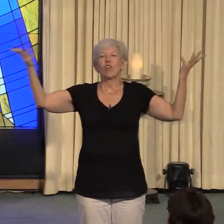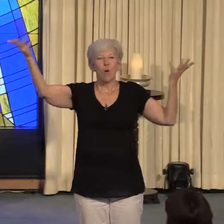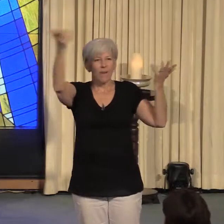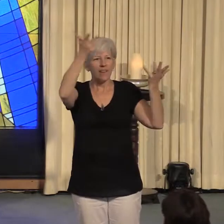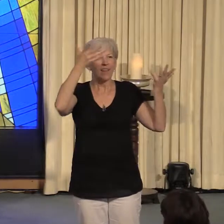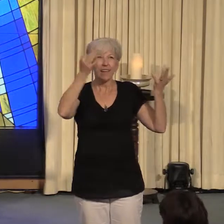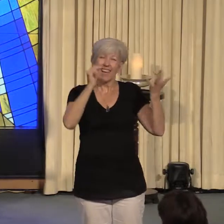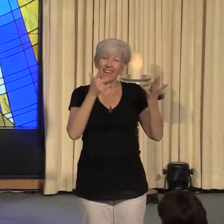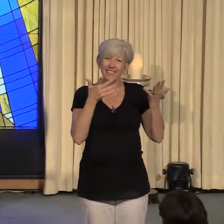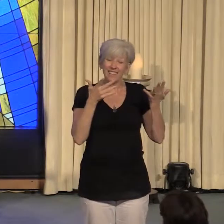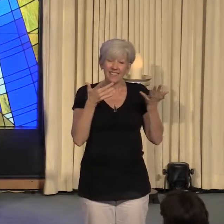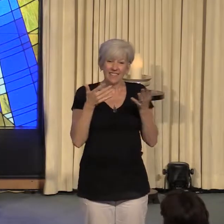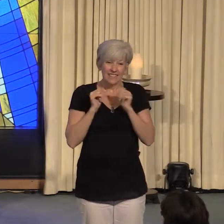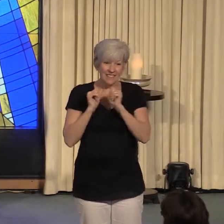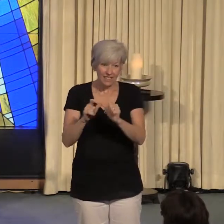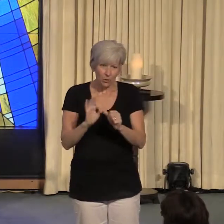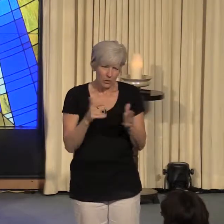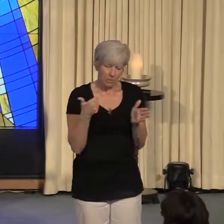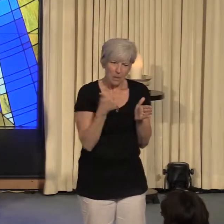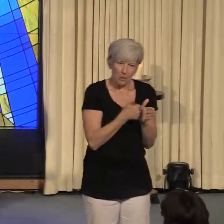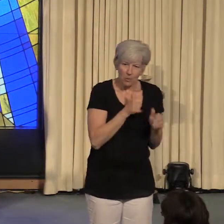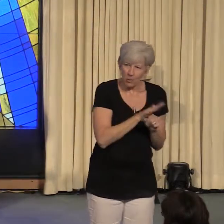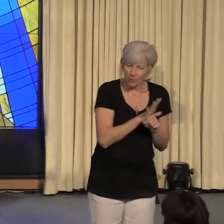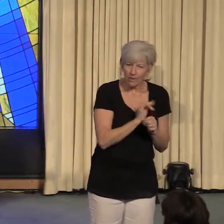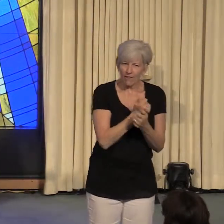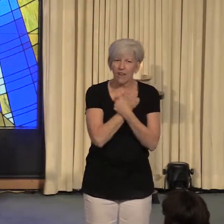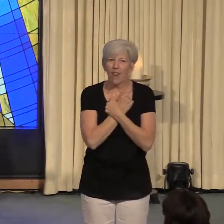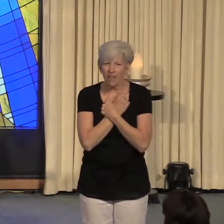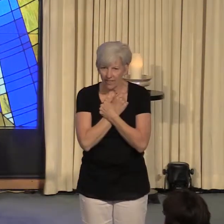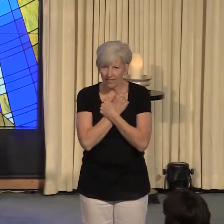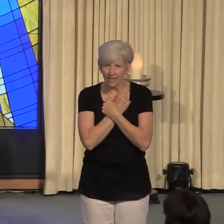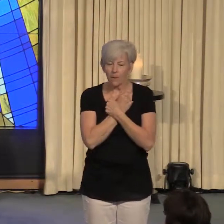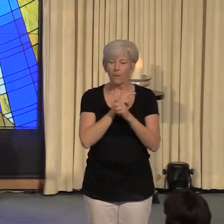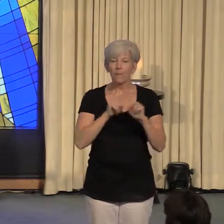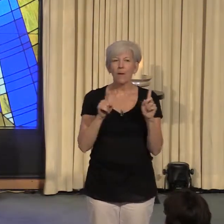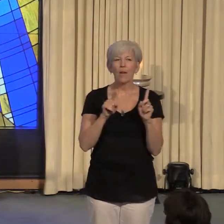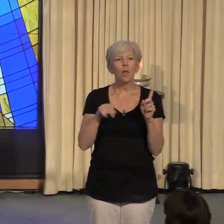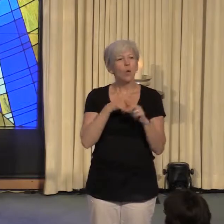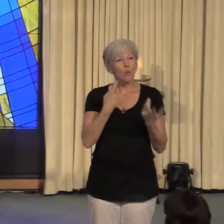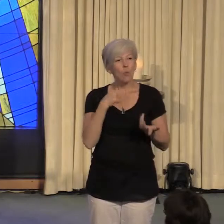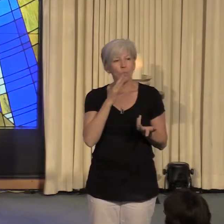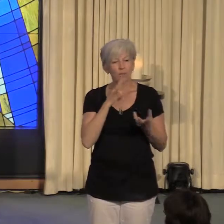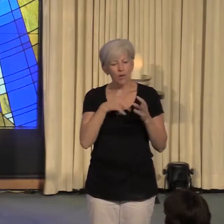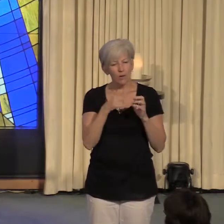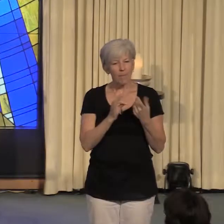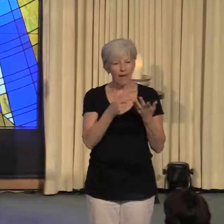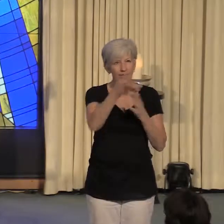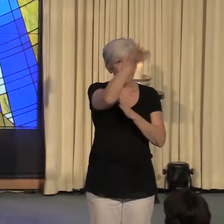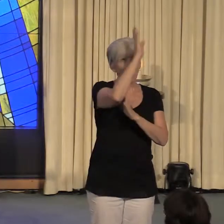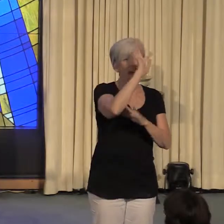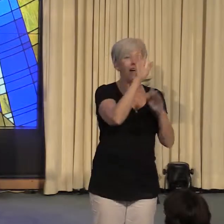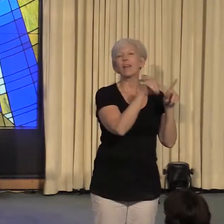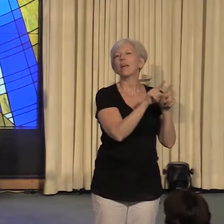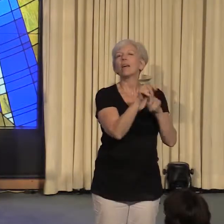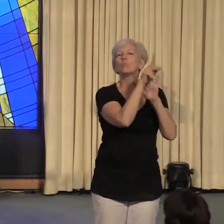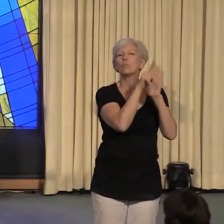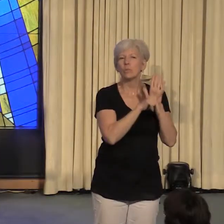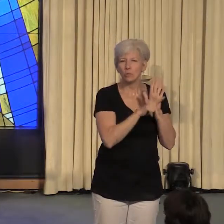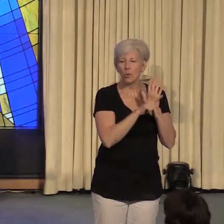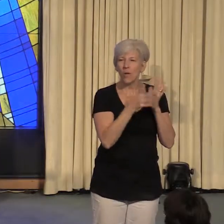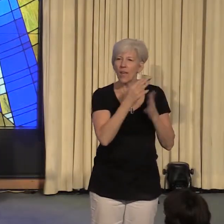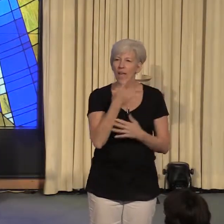can be close enough to us to love us. But when we talk about God as principle, and we talk about those principles